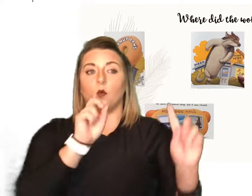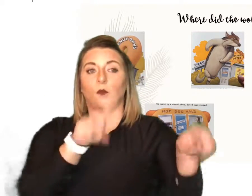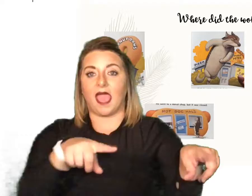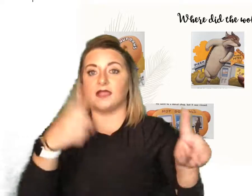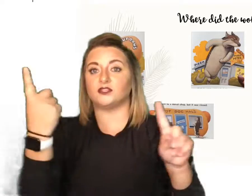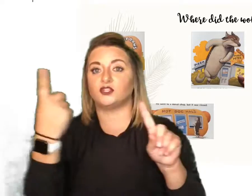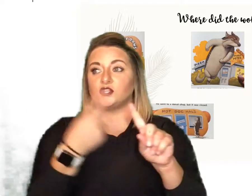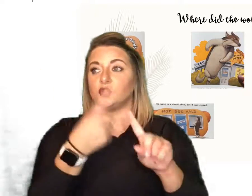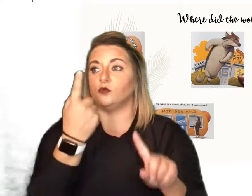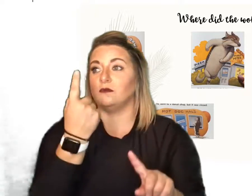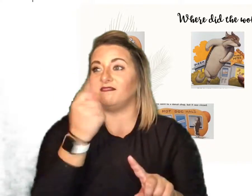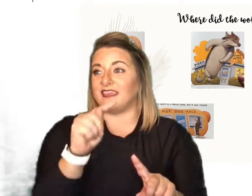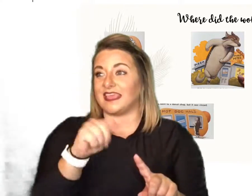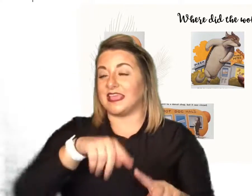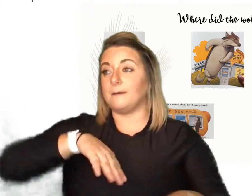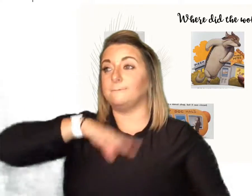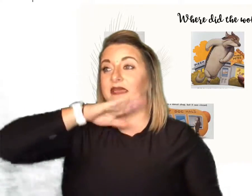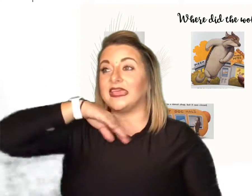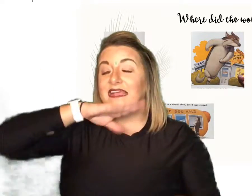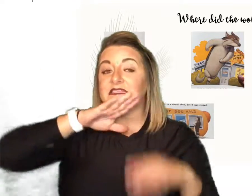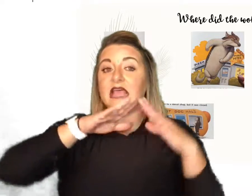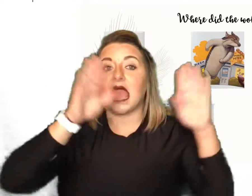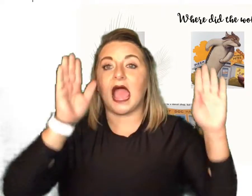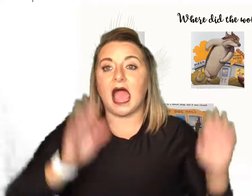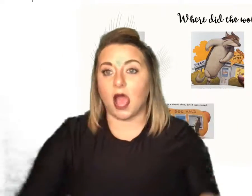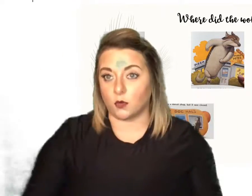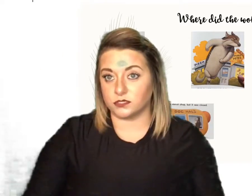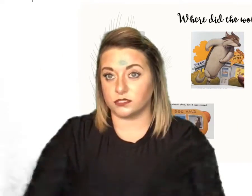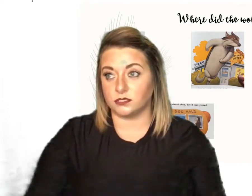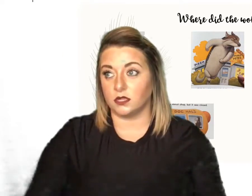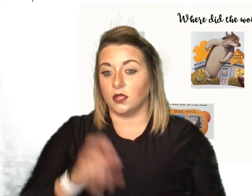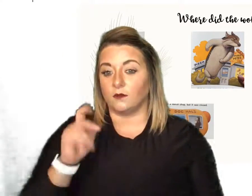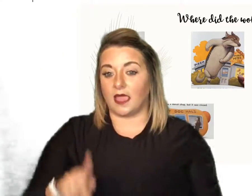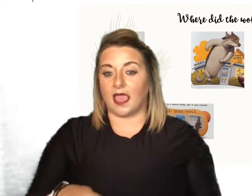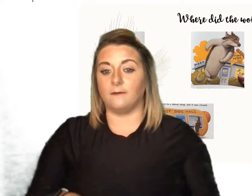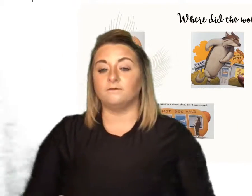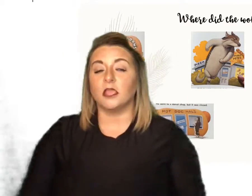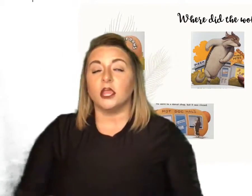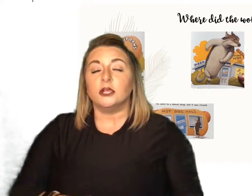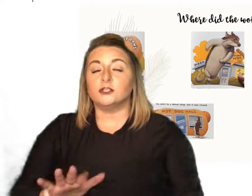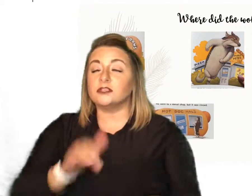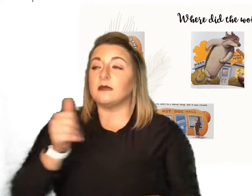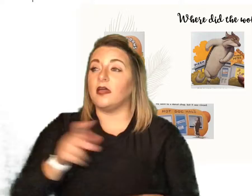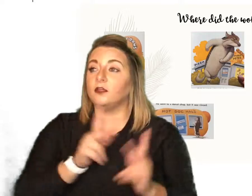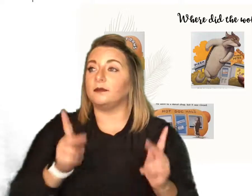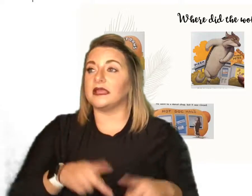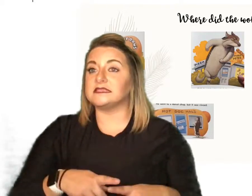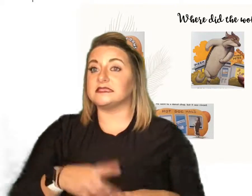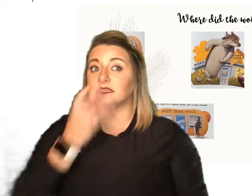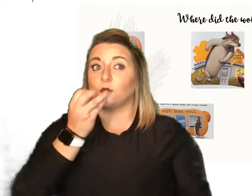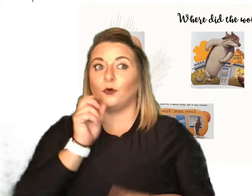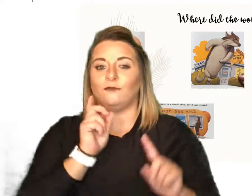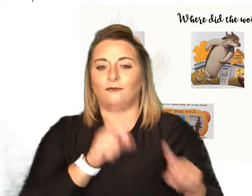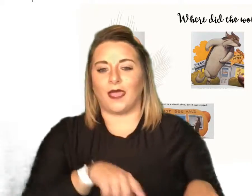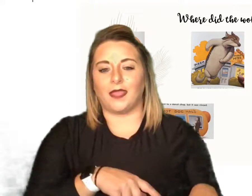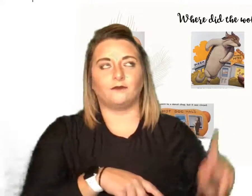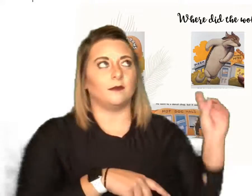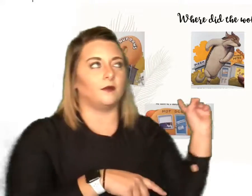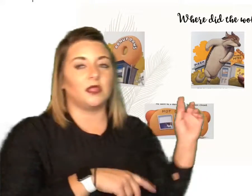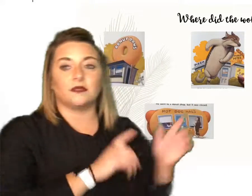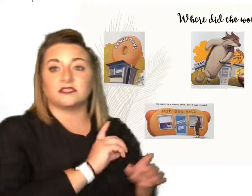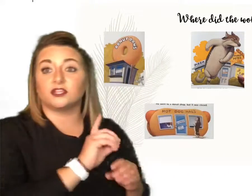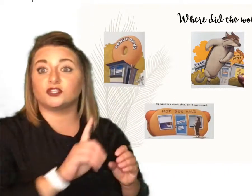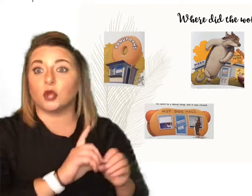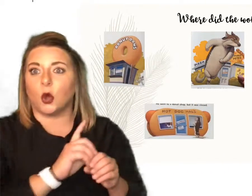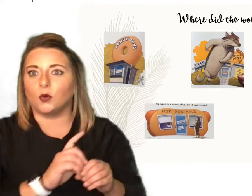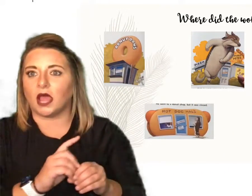wolf went to the pig's house, okay? So some other places that the wolf went,